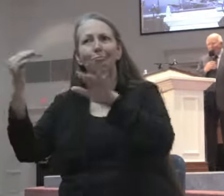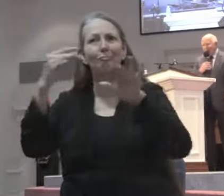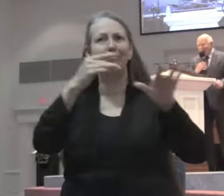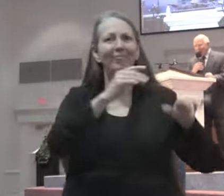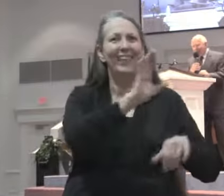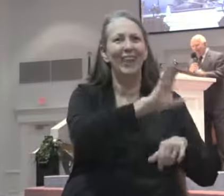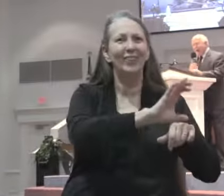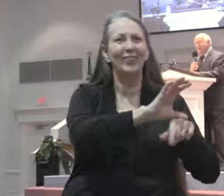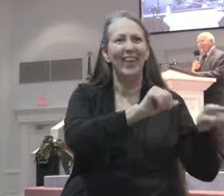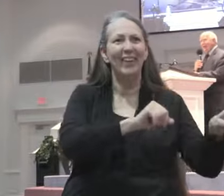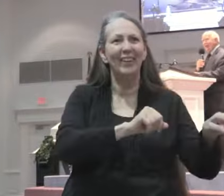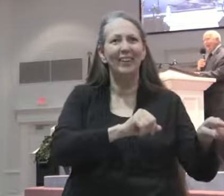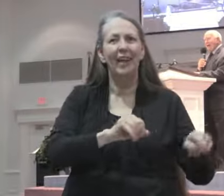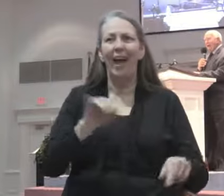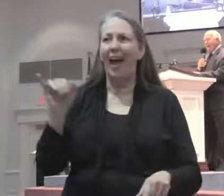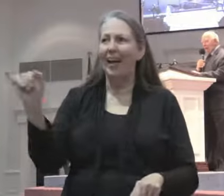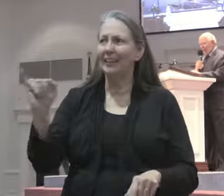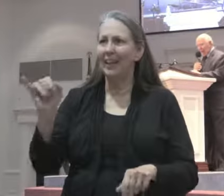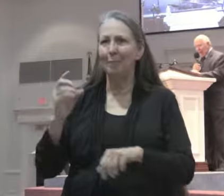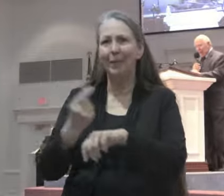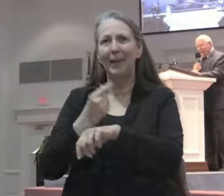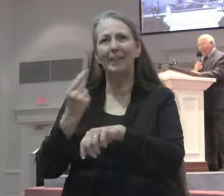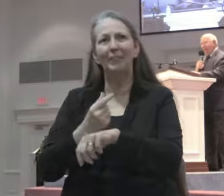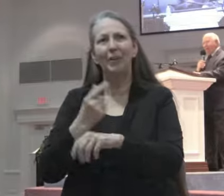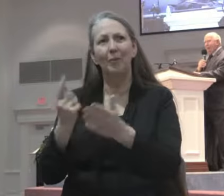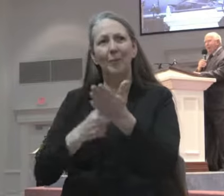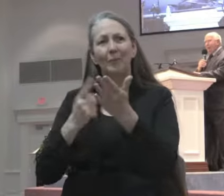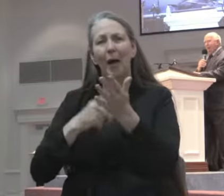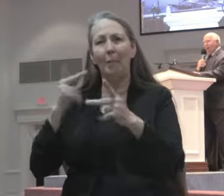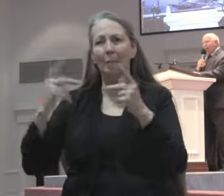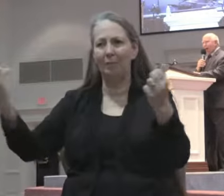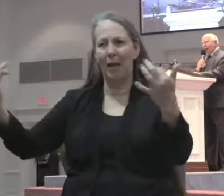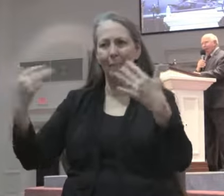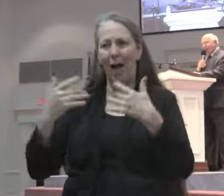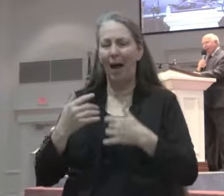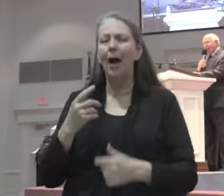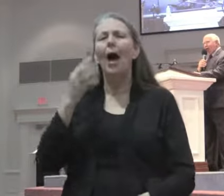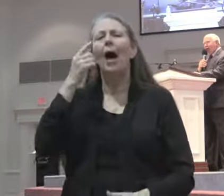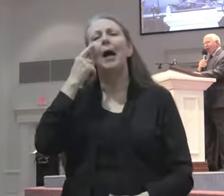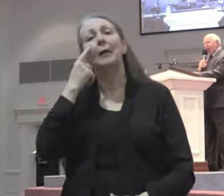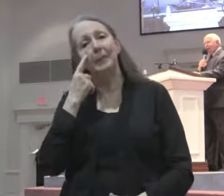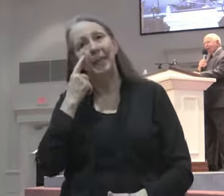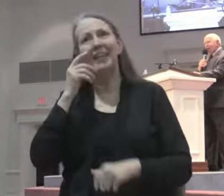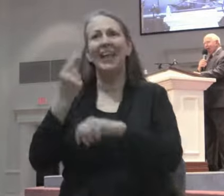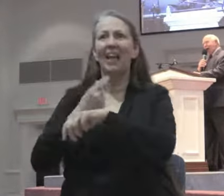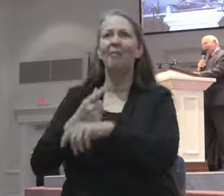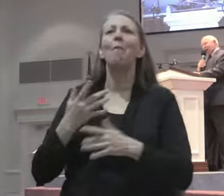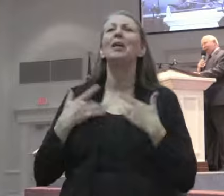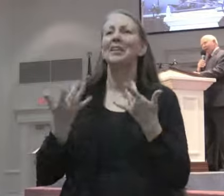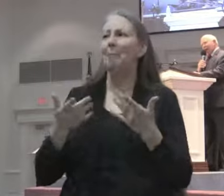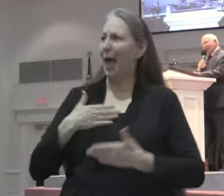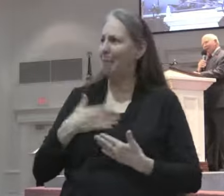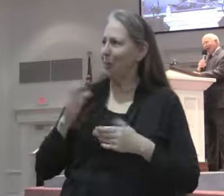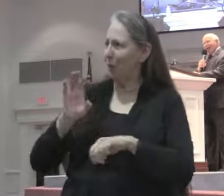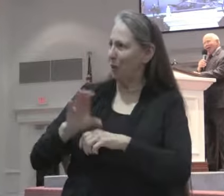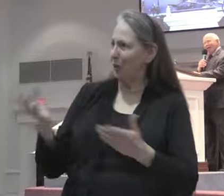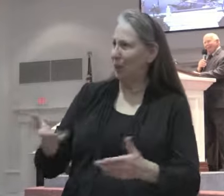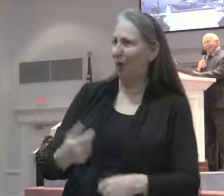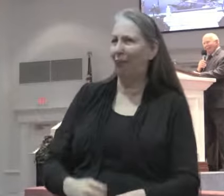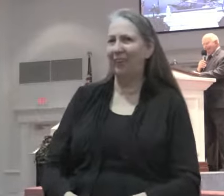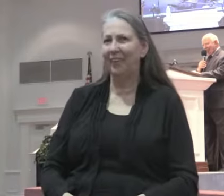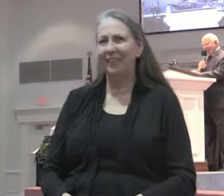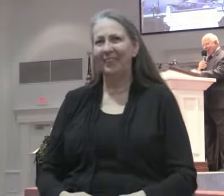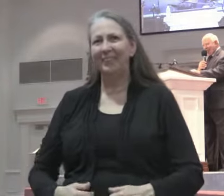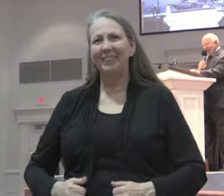So that's the way I feel about Gainesville. Every once in a while, people need to come find out for themselves that this is a happy church. Is that all